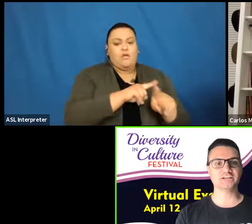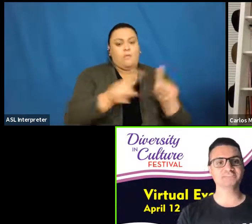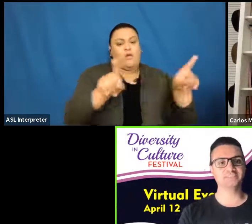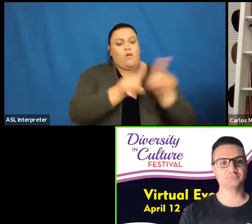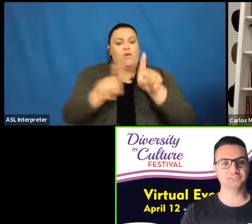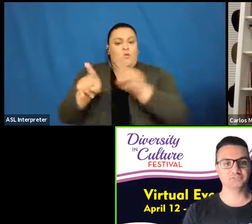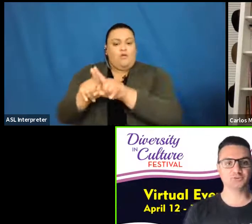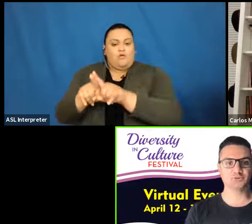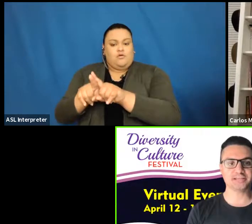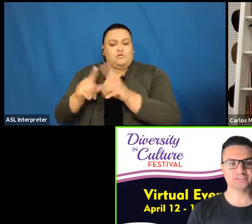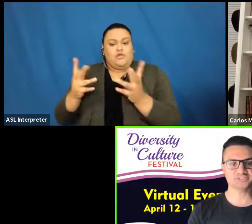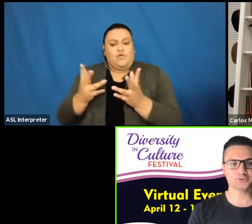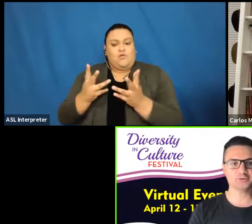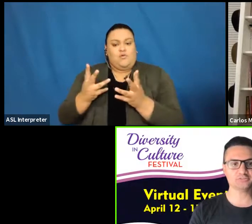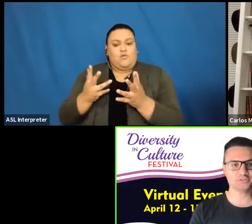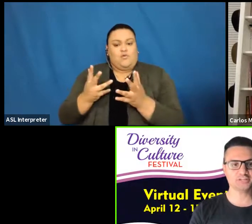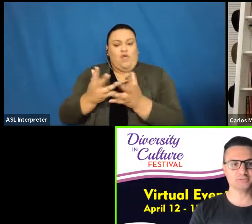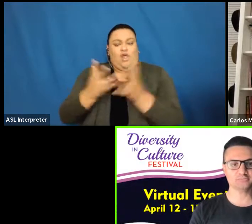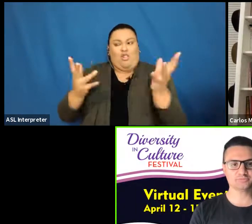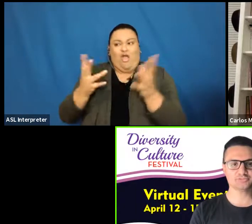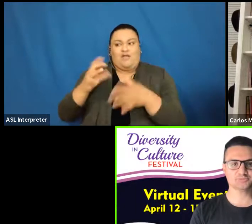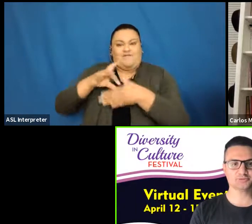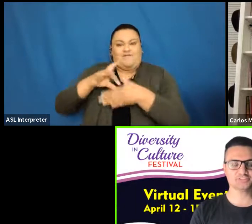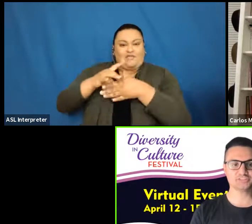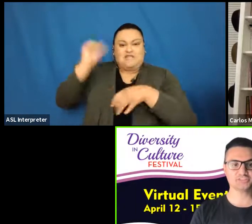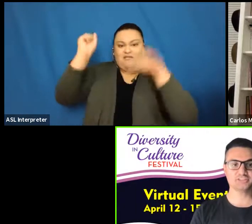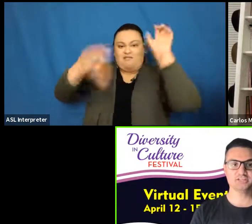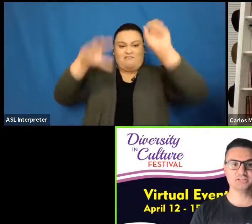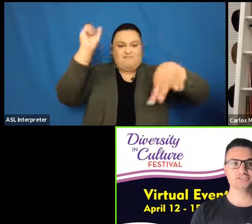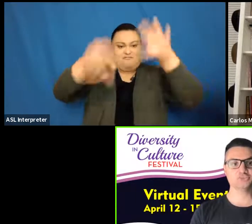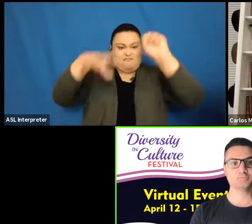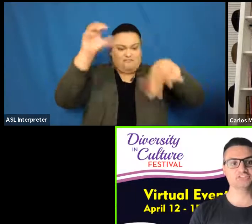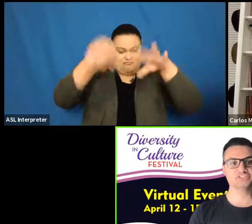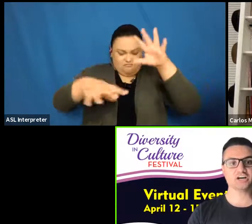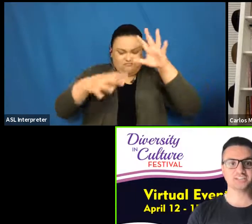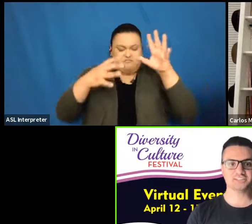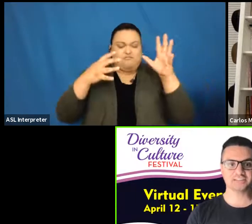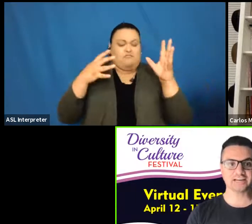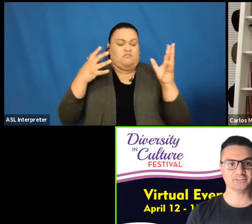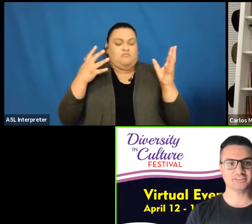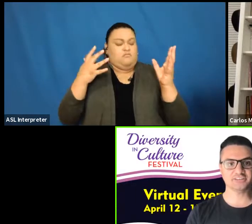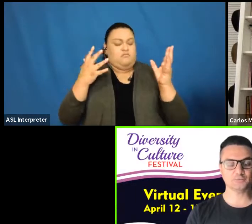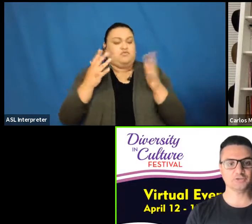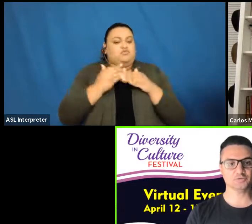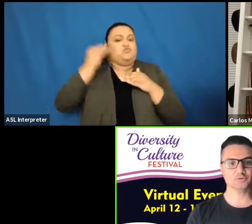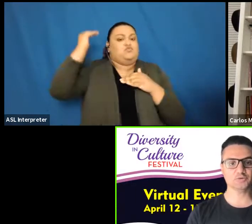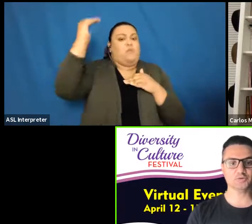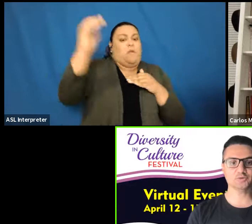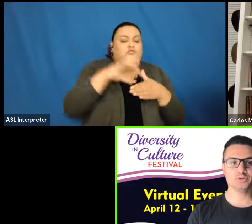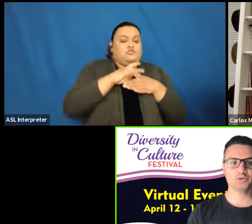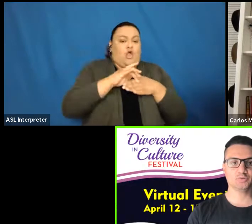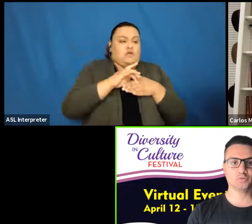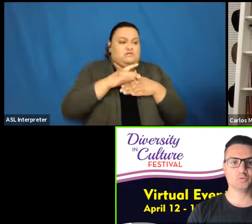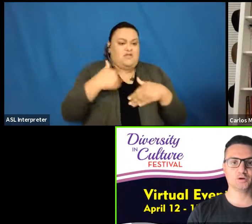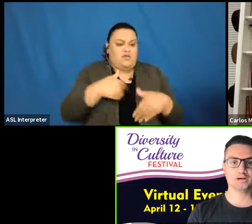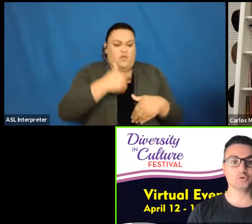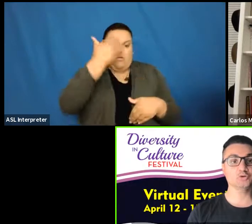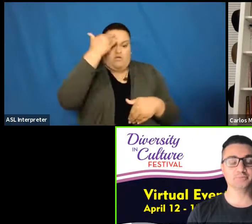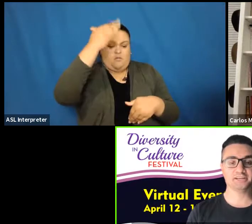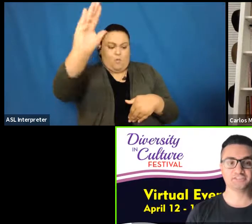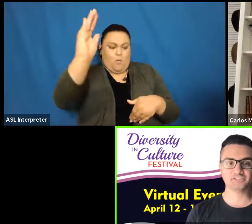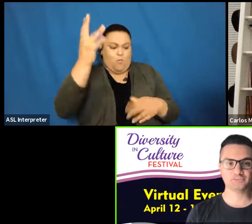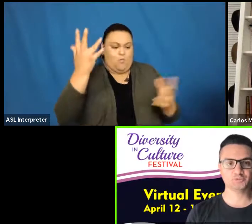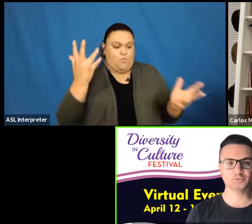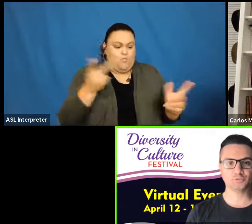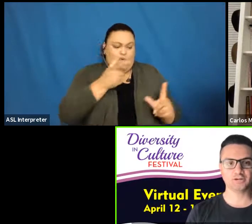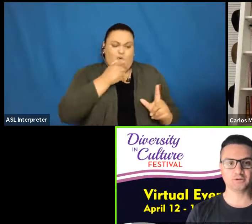of content being thrown at us. Do you ever feel that way, Professor, where there's just so much content out there that we don't know who to